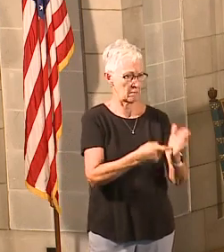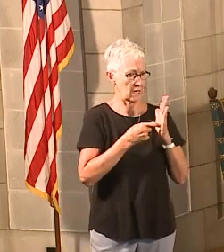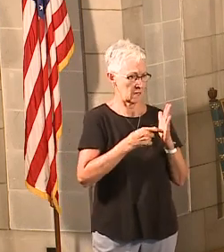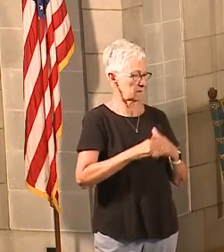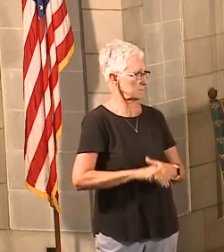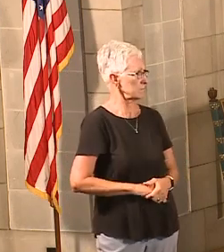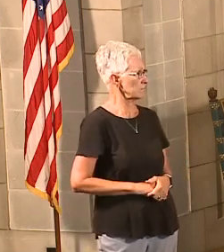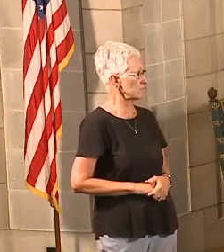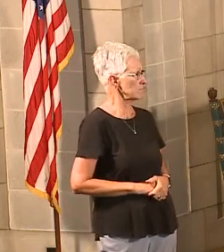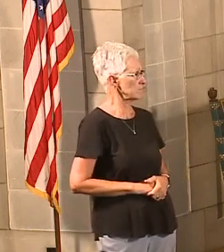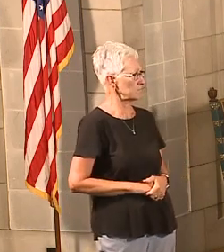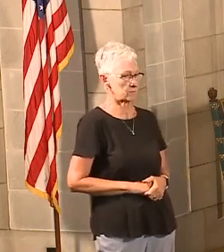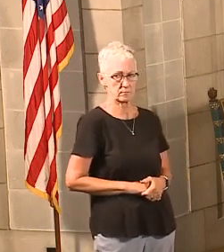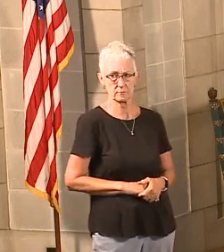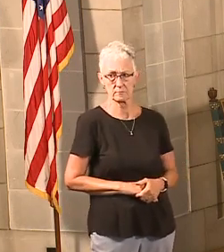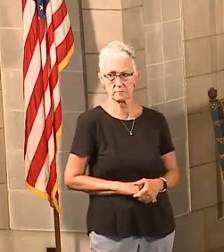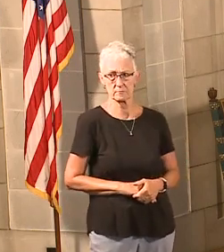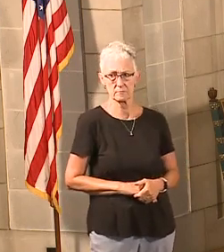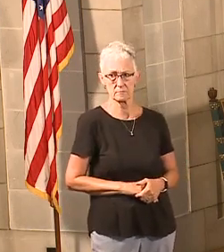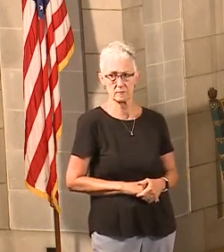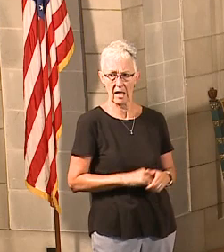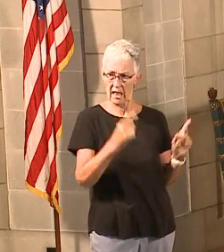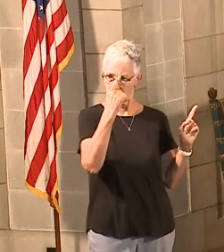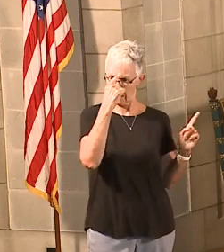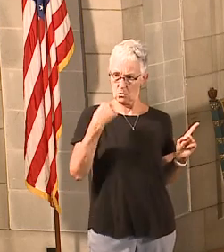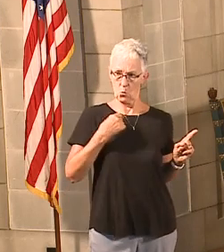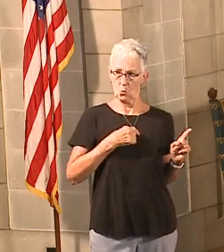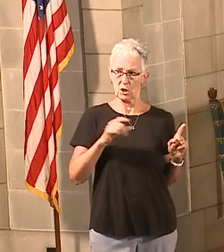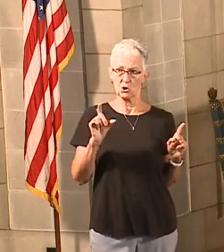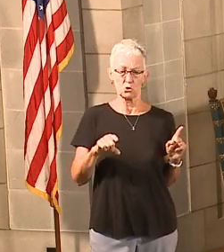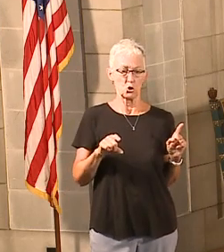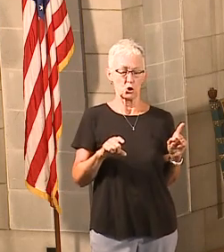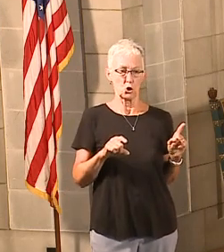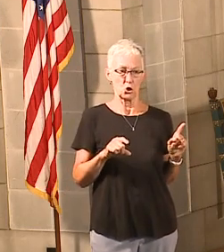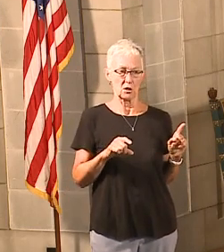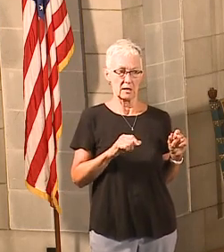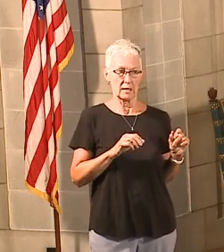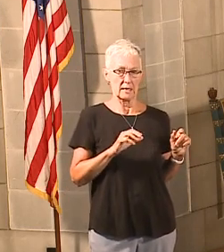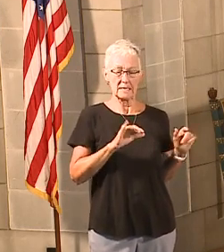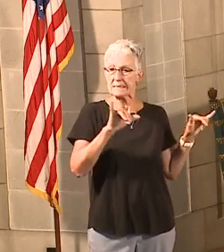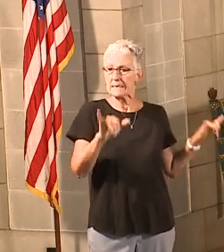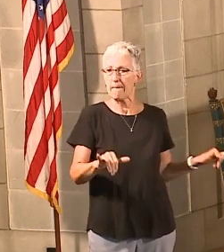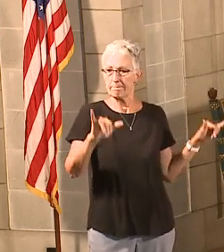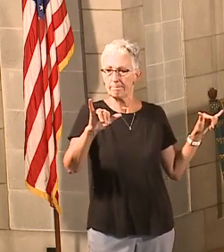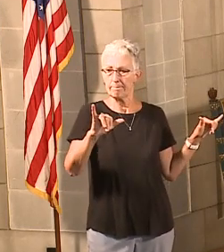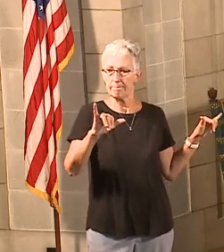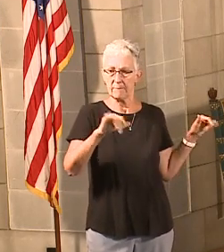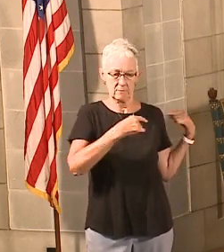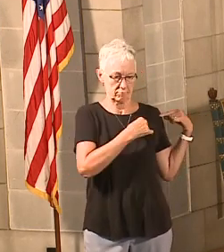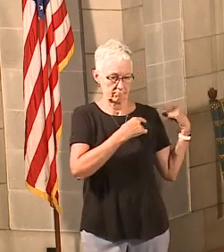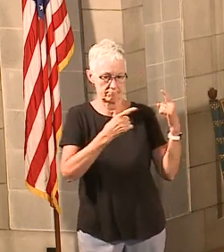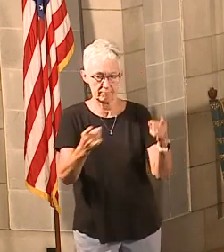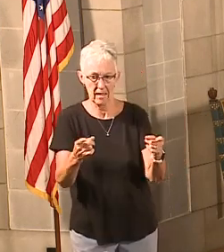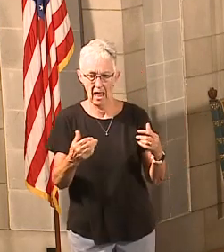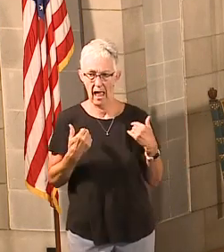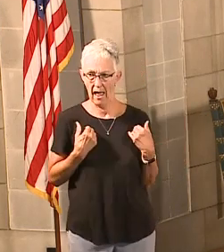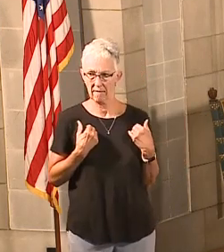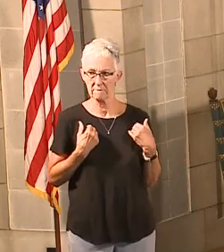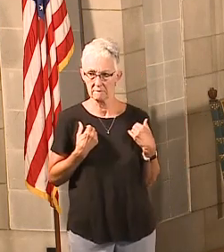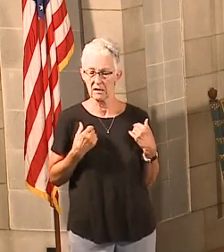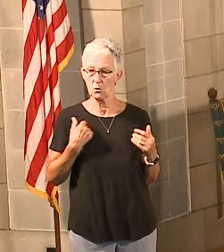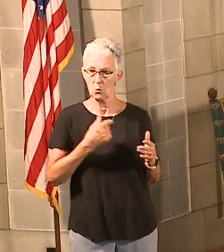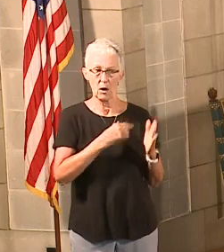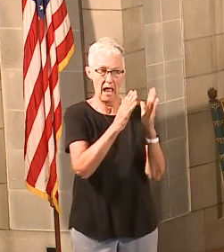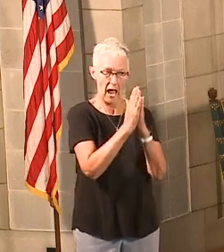Because again, I think that we ought to be doing what we've done throughout this entire pandemic, which is we've asked Nebraskans to do the right things. And then by and large, they